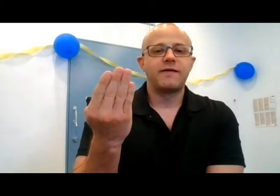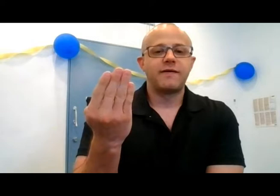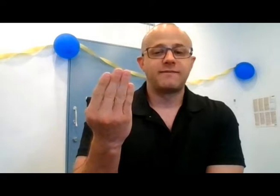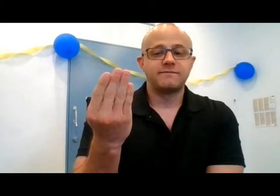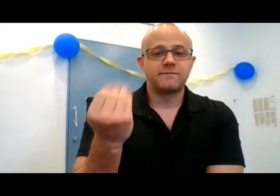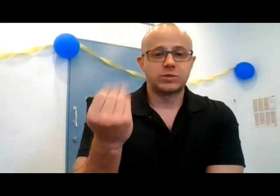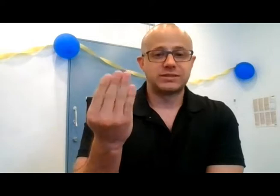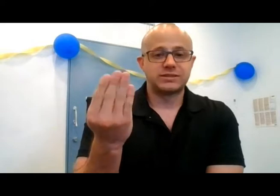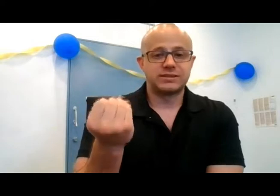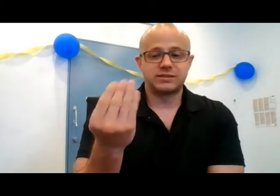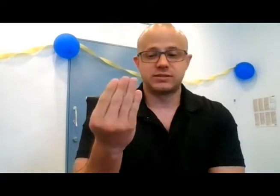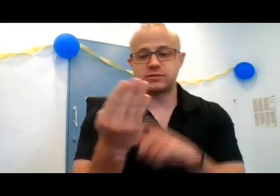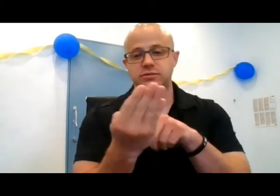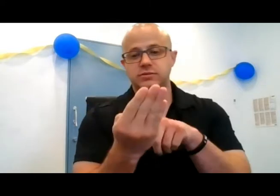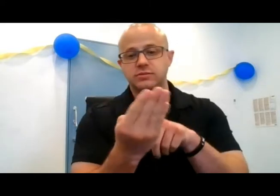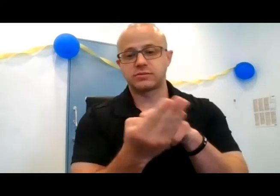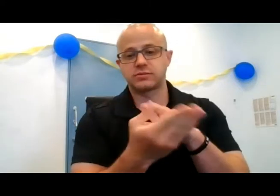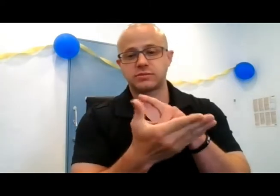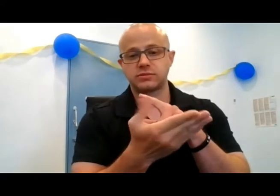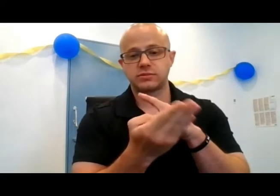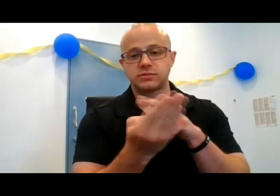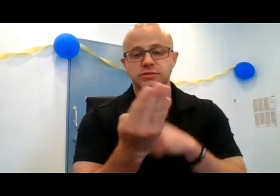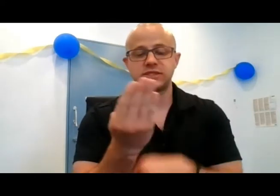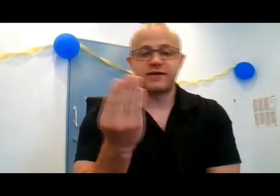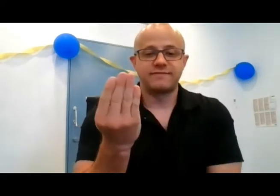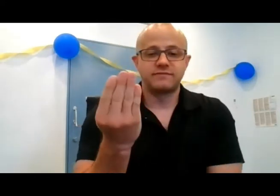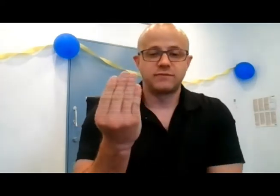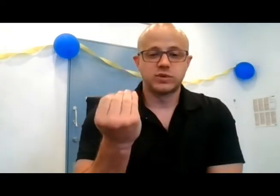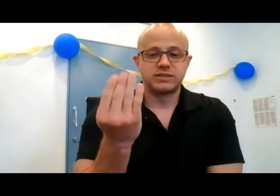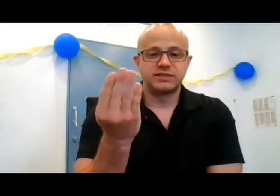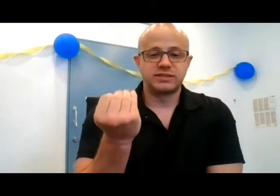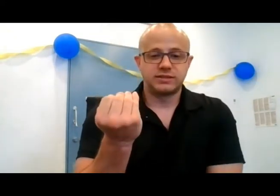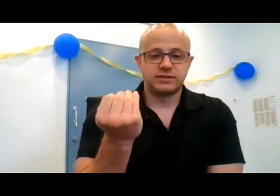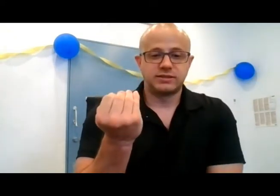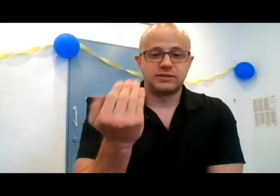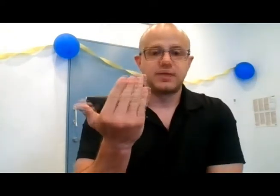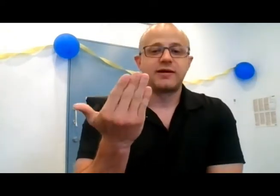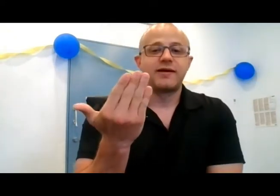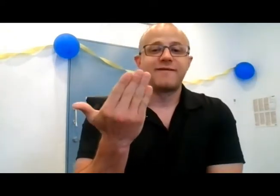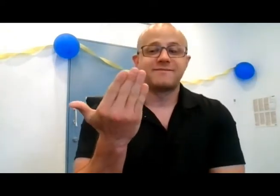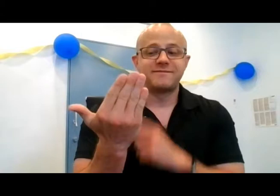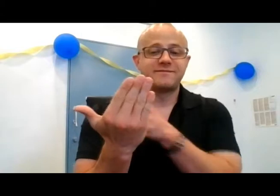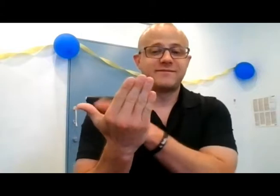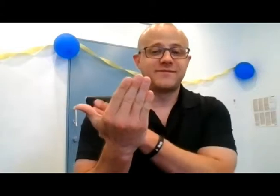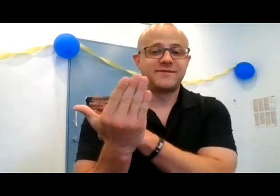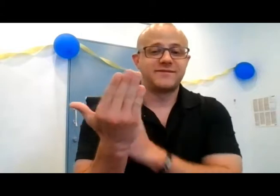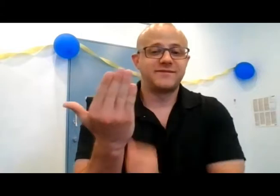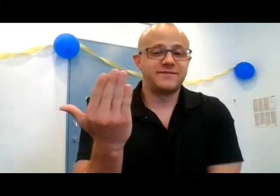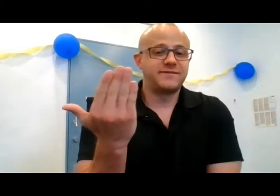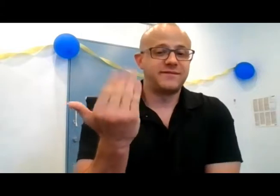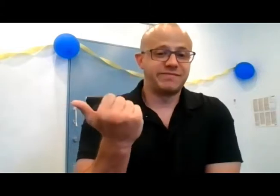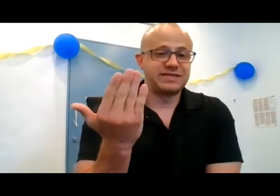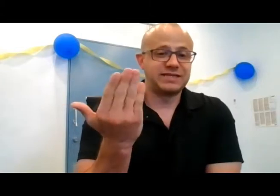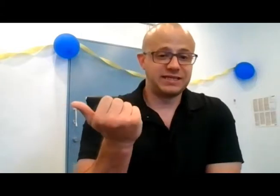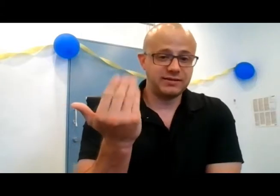there's 13, 14, 14 has the thumb tucked in,